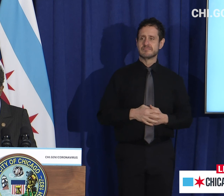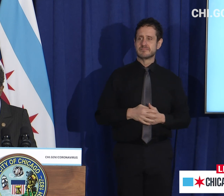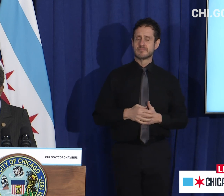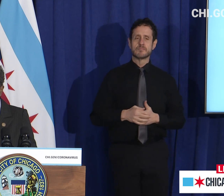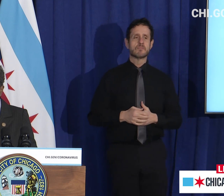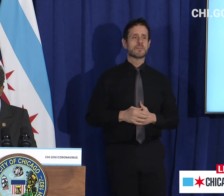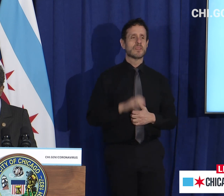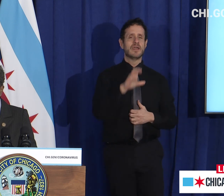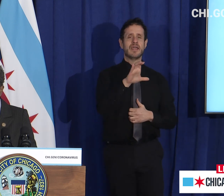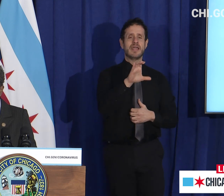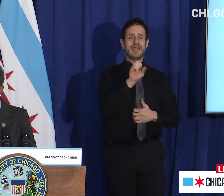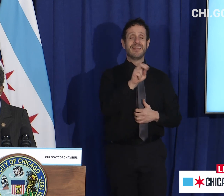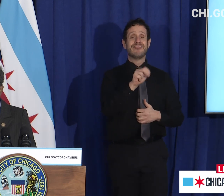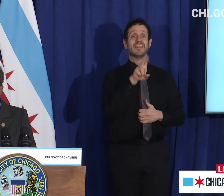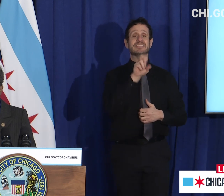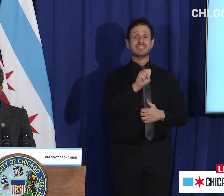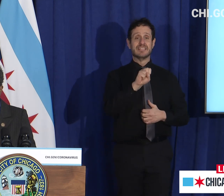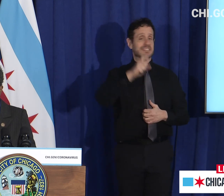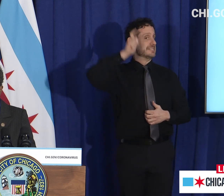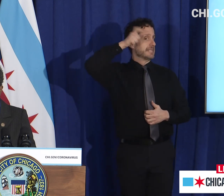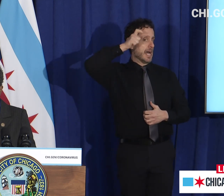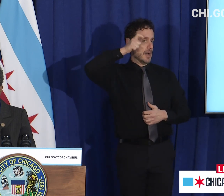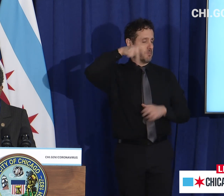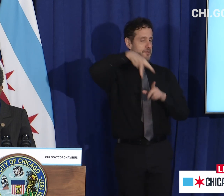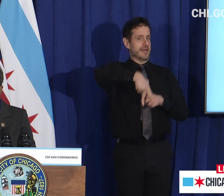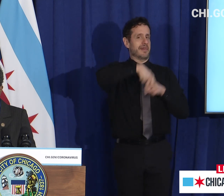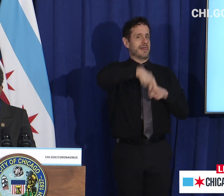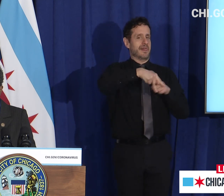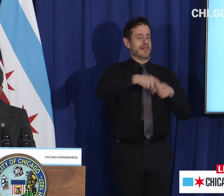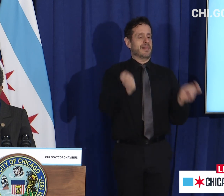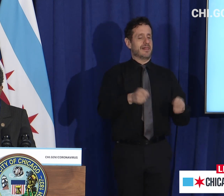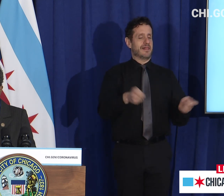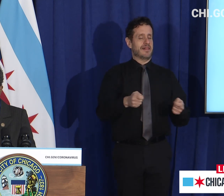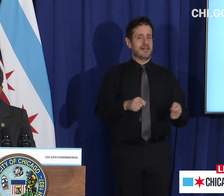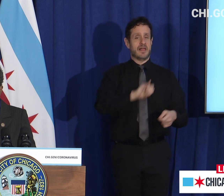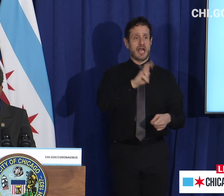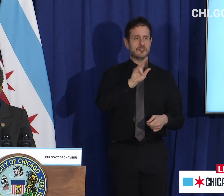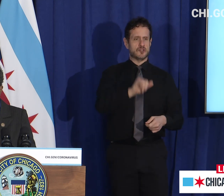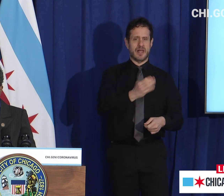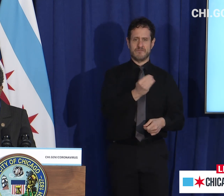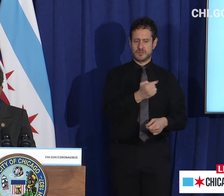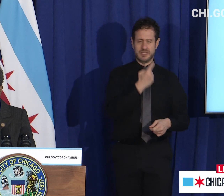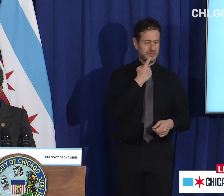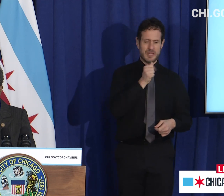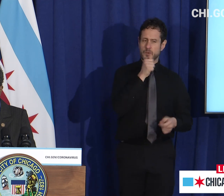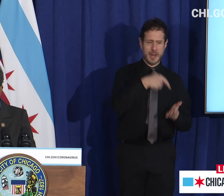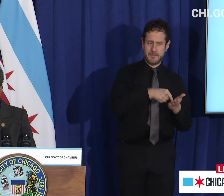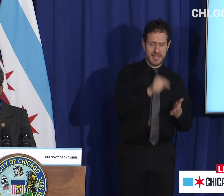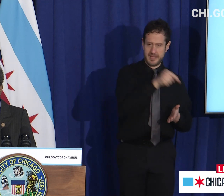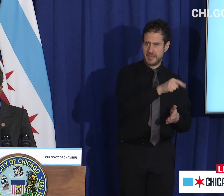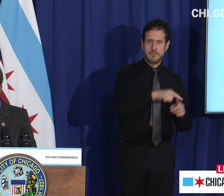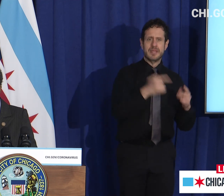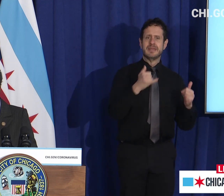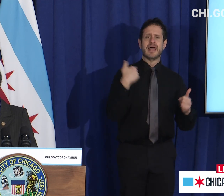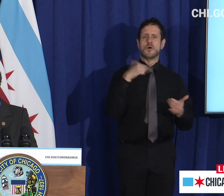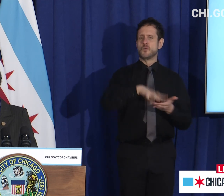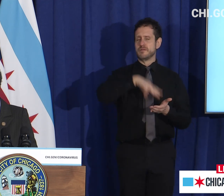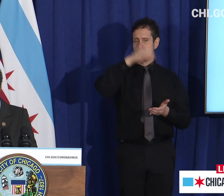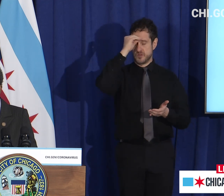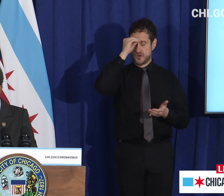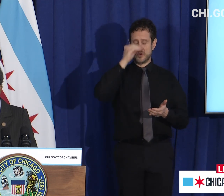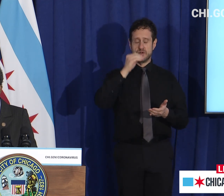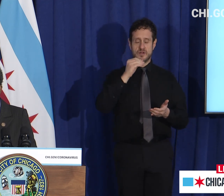Cowboy. Was it? This is from Amy Jacobson. On July 14th, you said it was not a paid position. Now we have learned